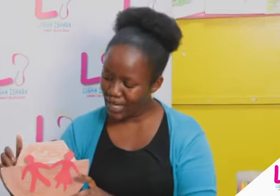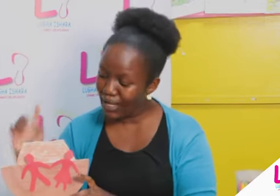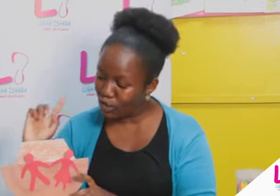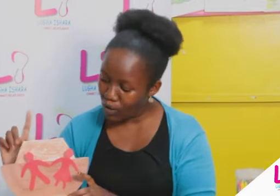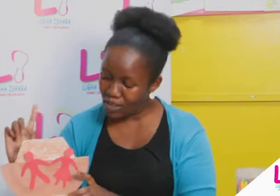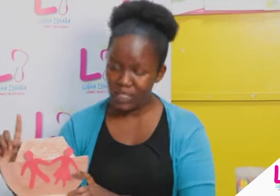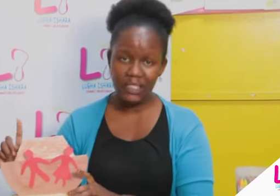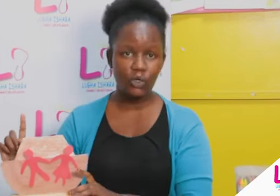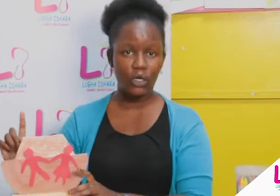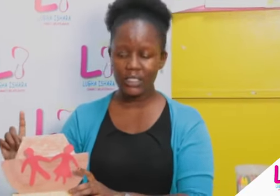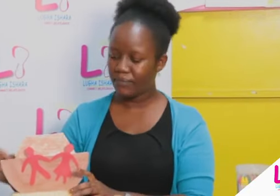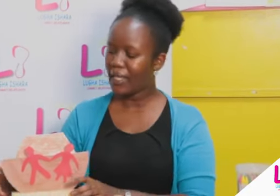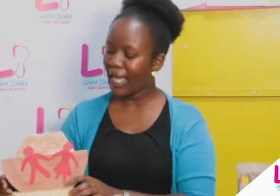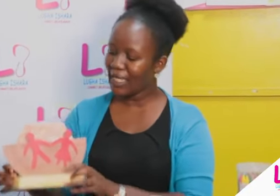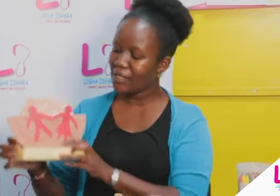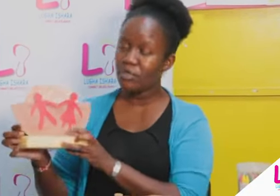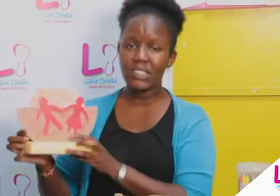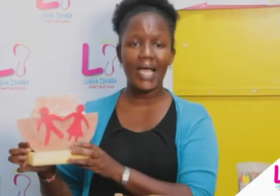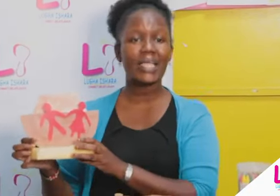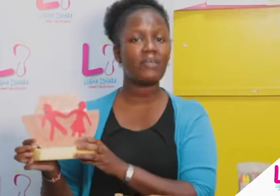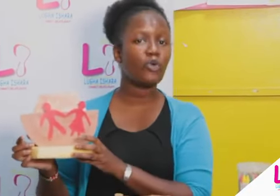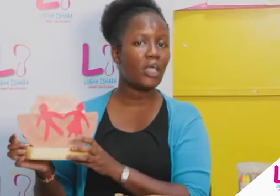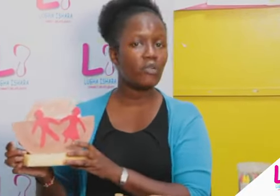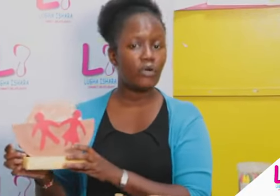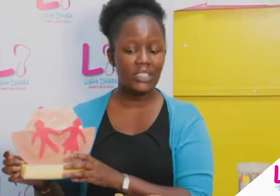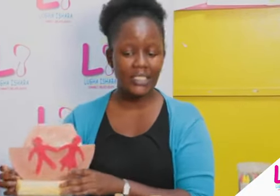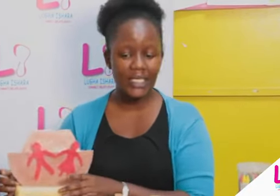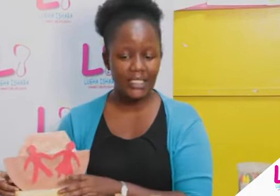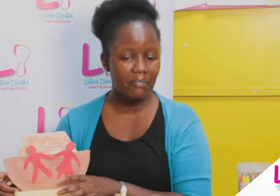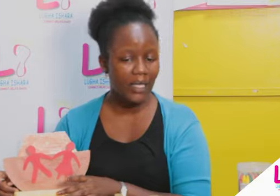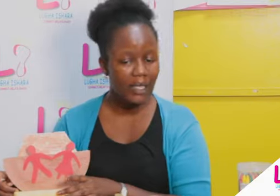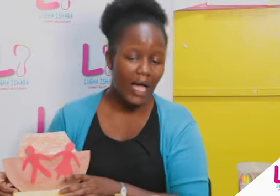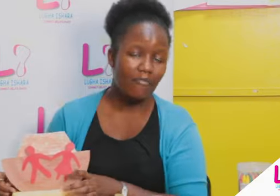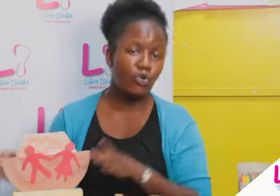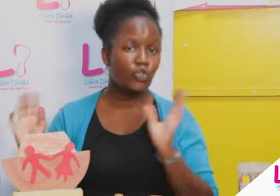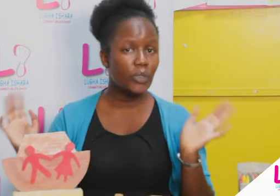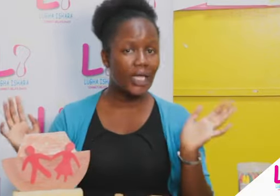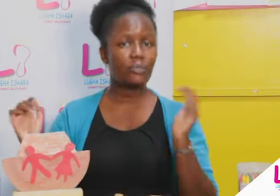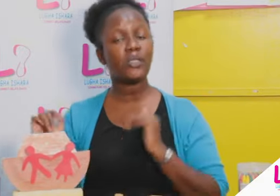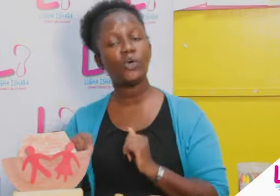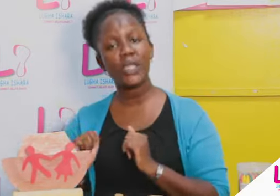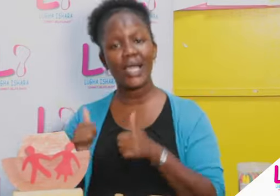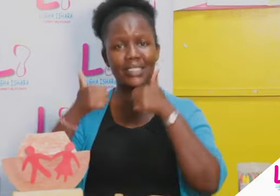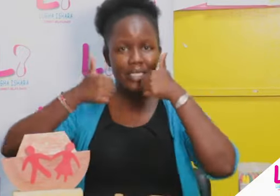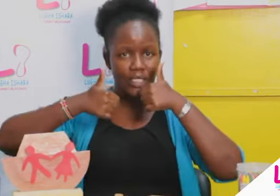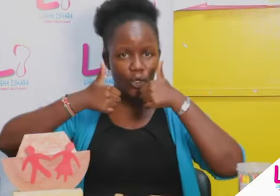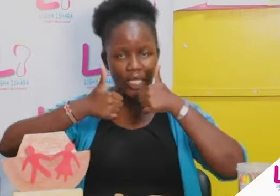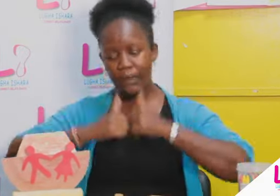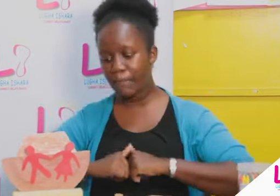earth. Noah trusted God and he built the ark, even though everybody said he may have looked weird. Being weird is okay.